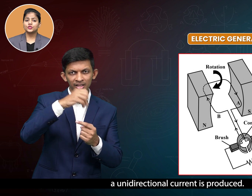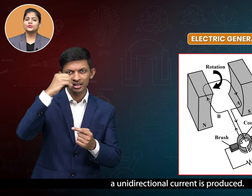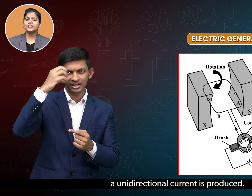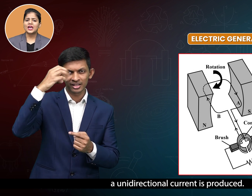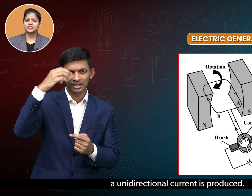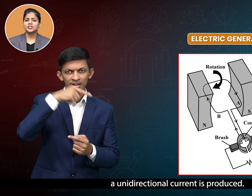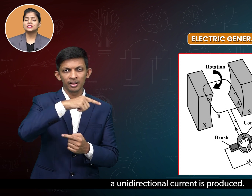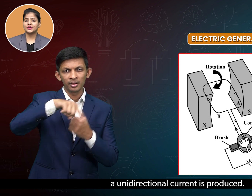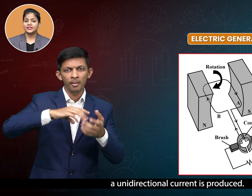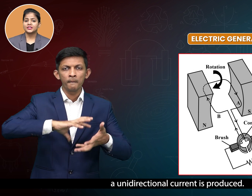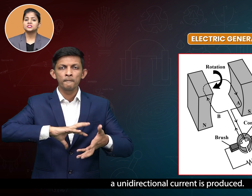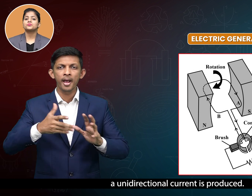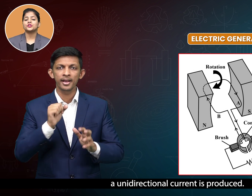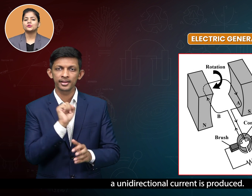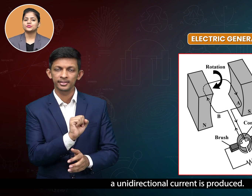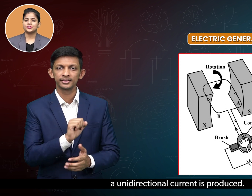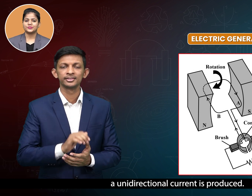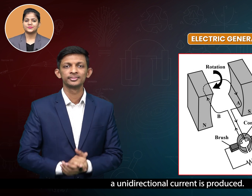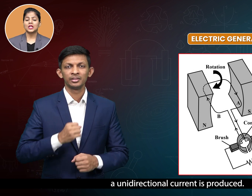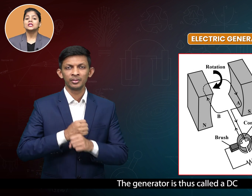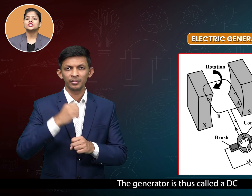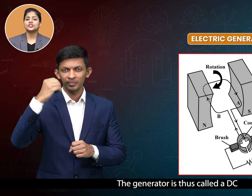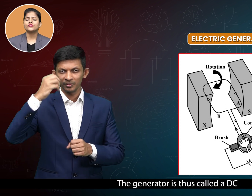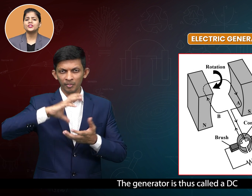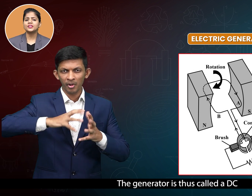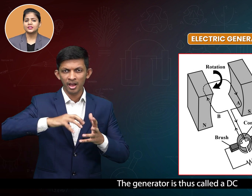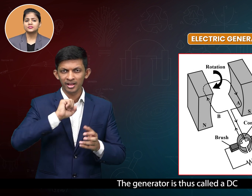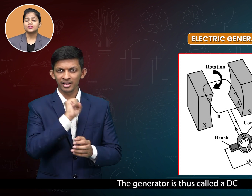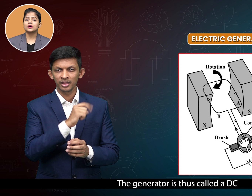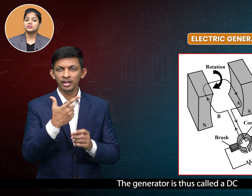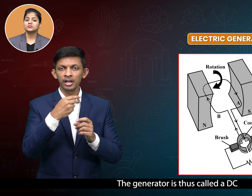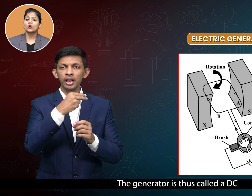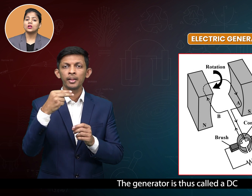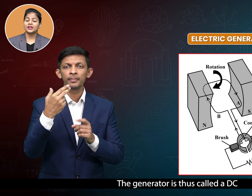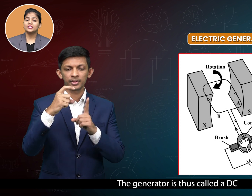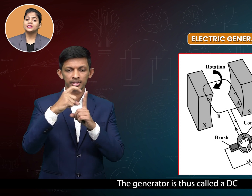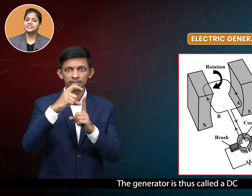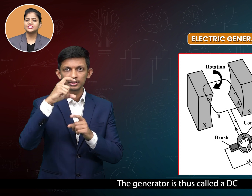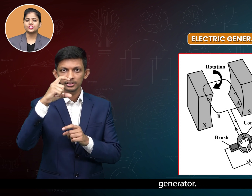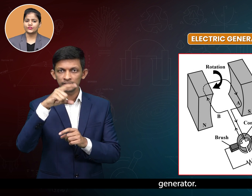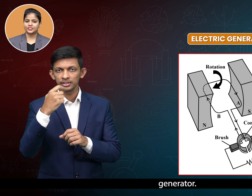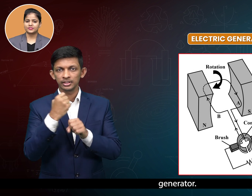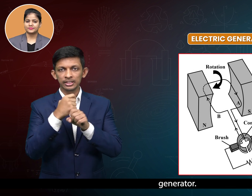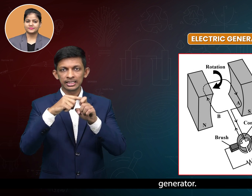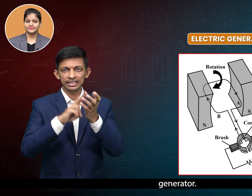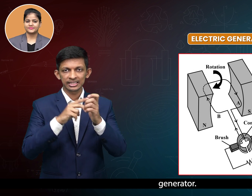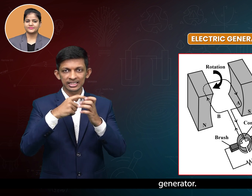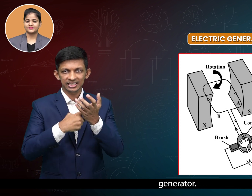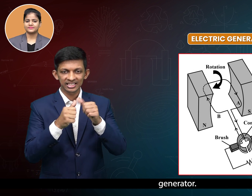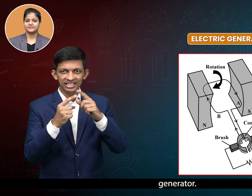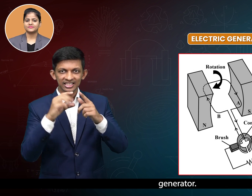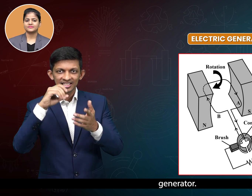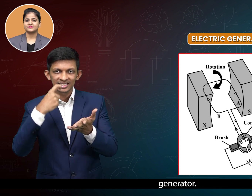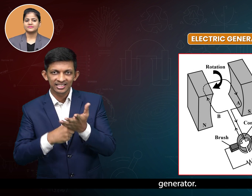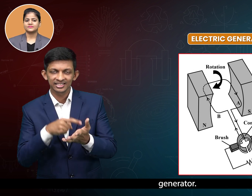Thus, a unidirectional current is produced. The generator is thus called a DC generator.